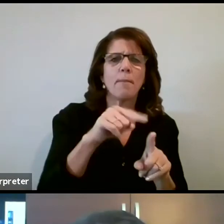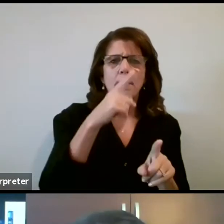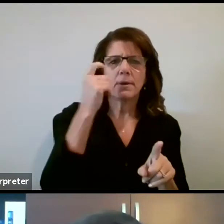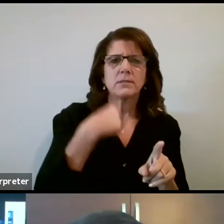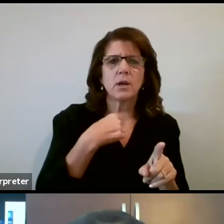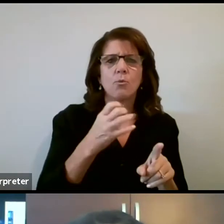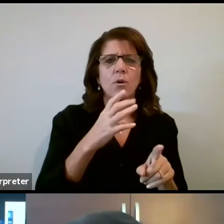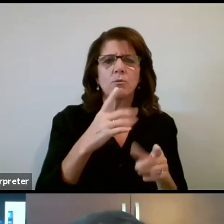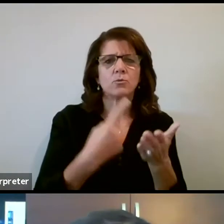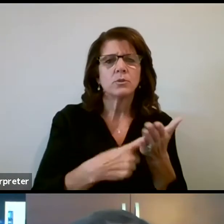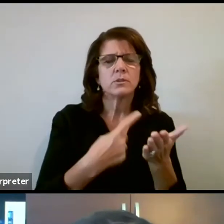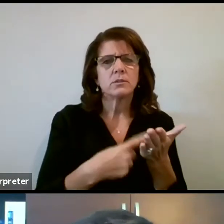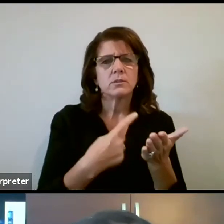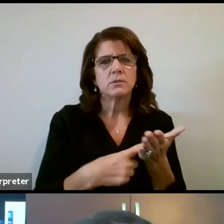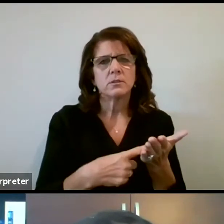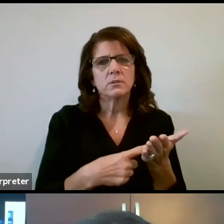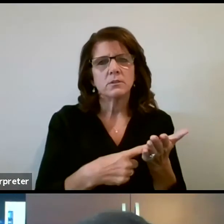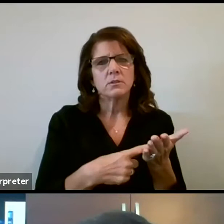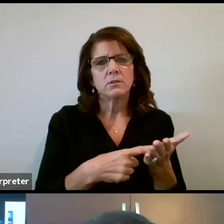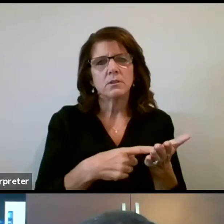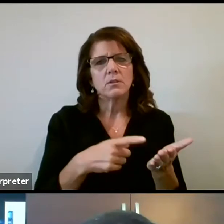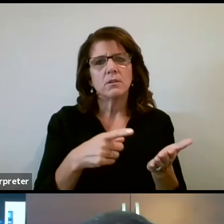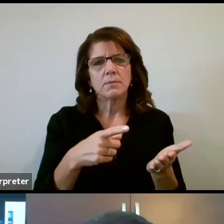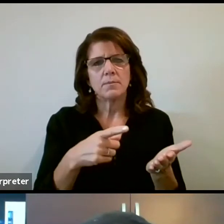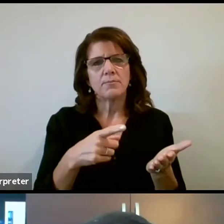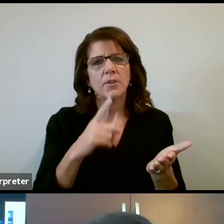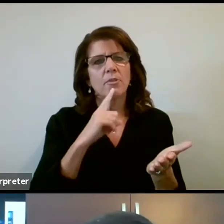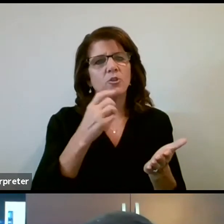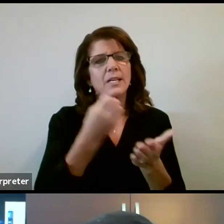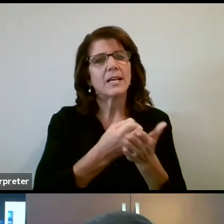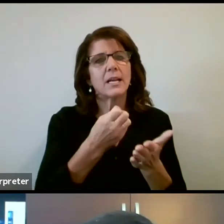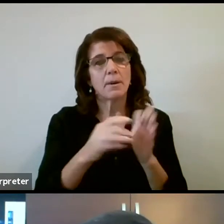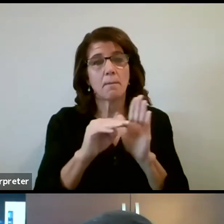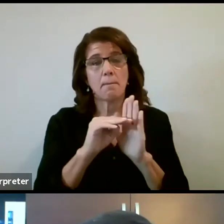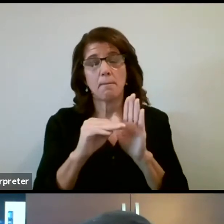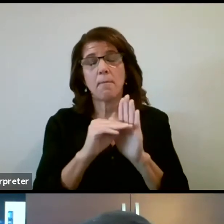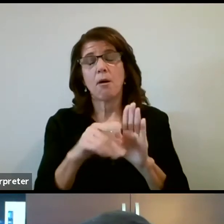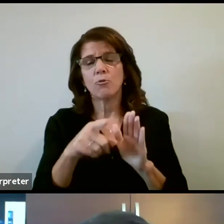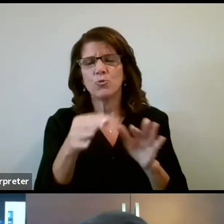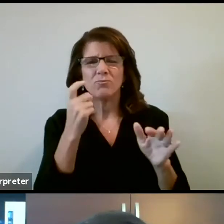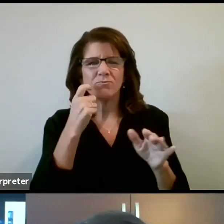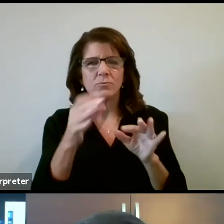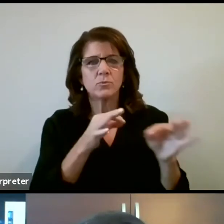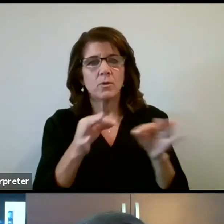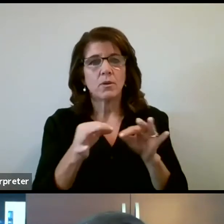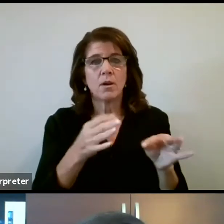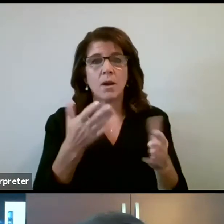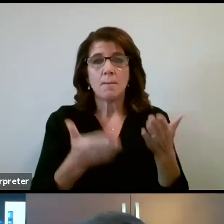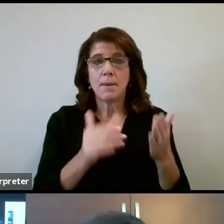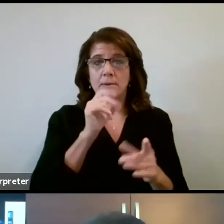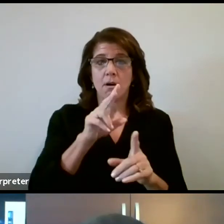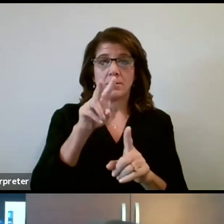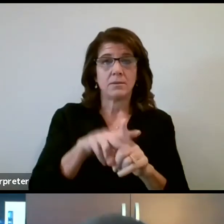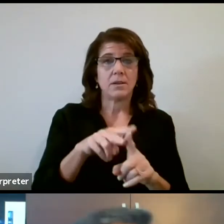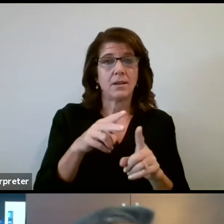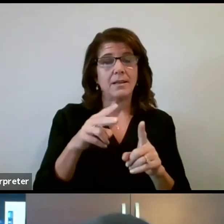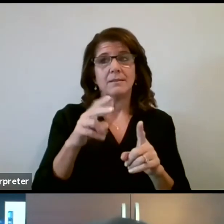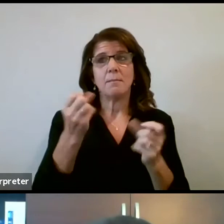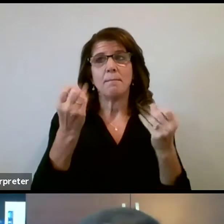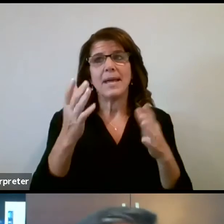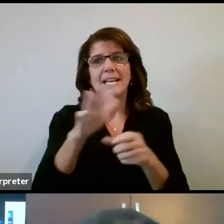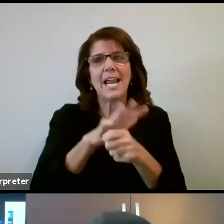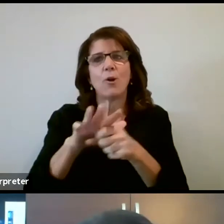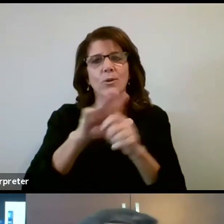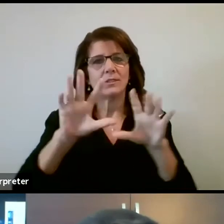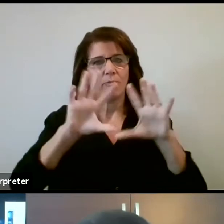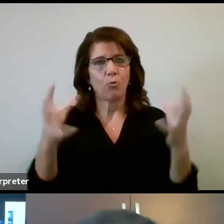want to talk about, there's an economic model you're describing here, but which may not be applicable in many parts of the world because